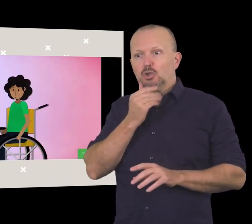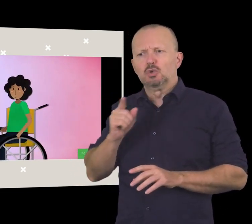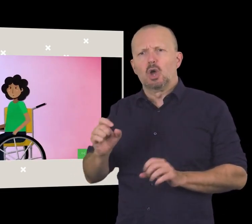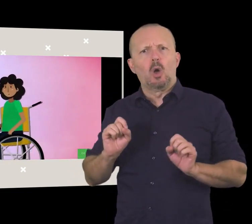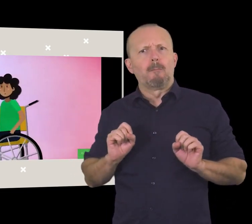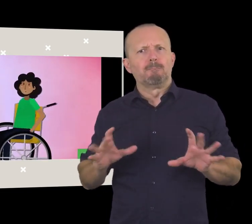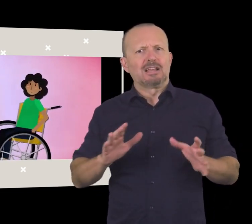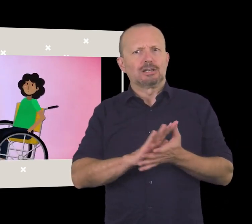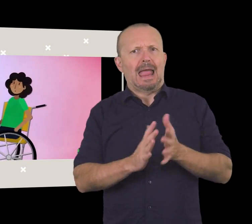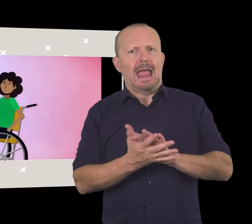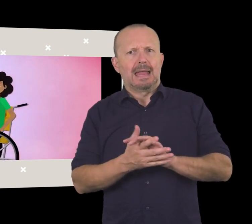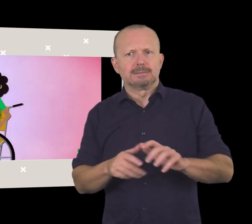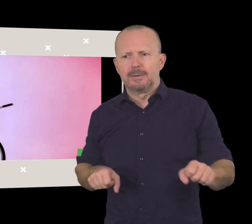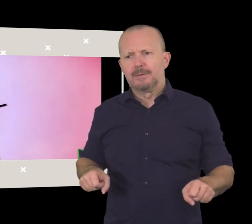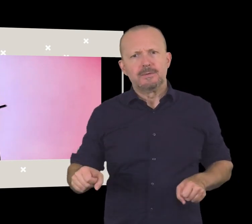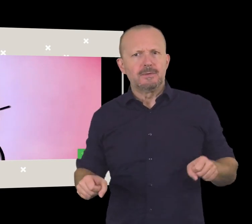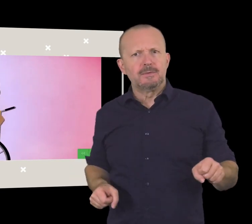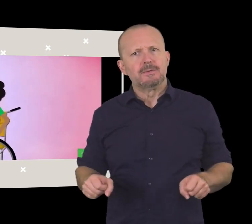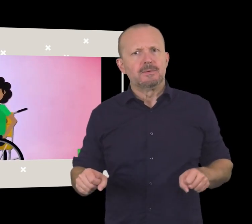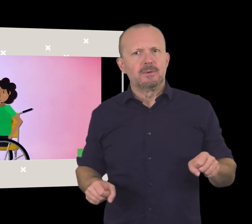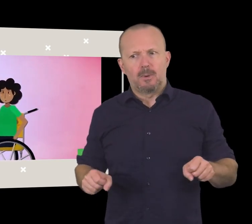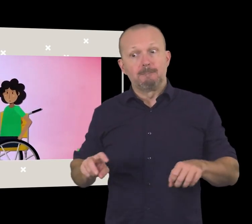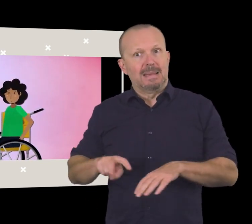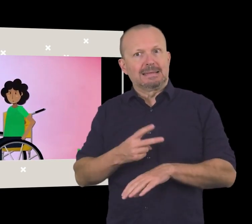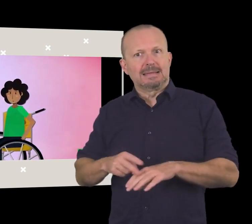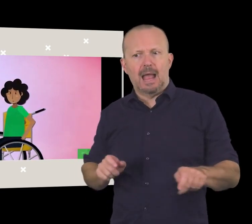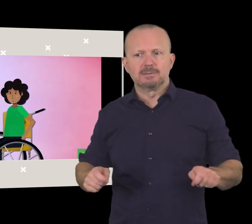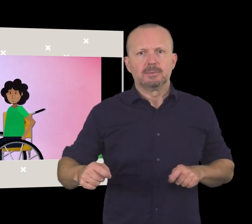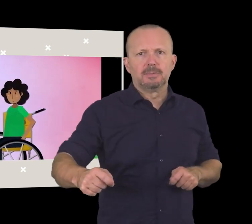she used her magic hands to make it dance.